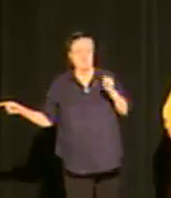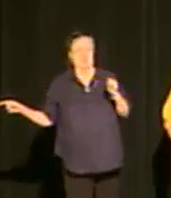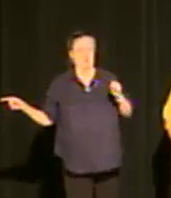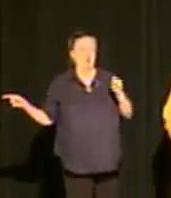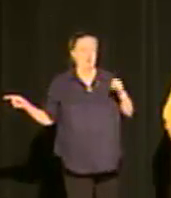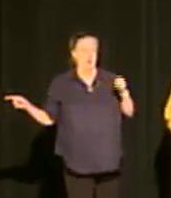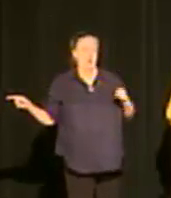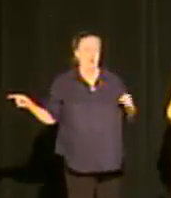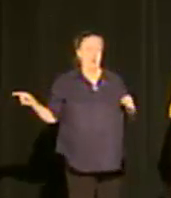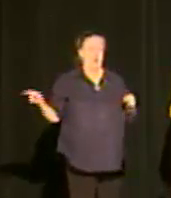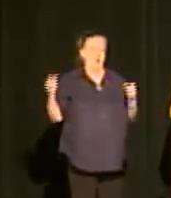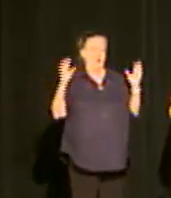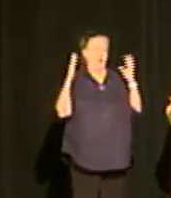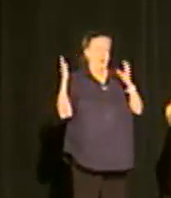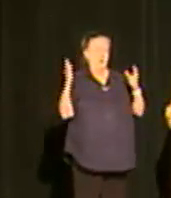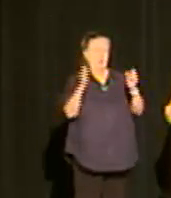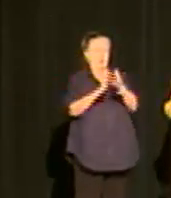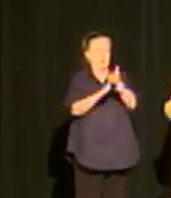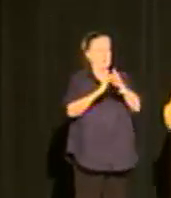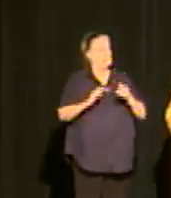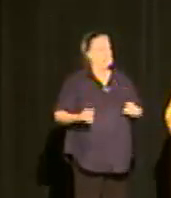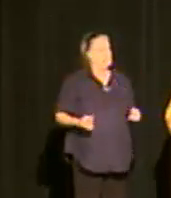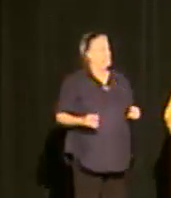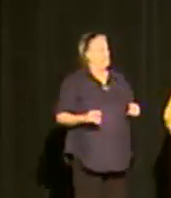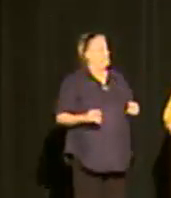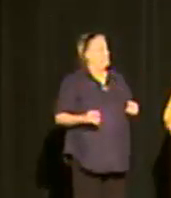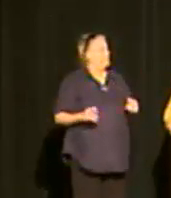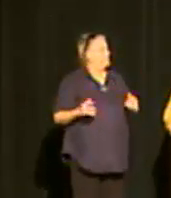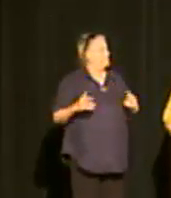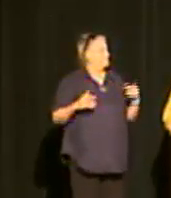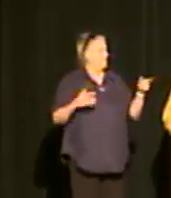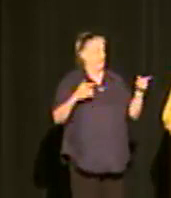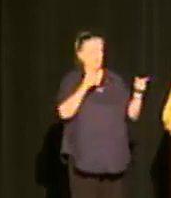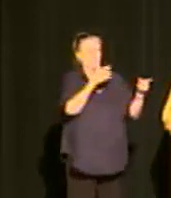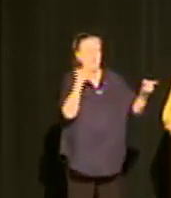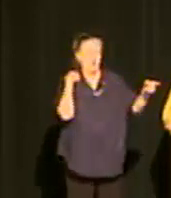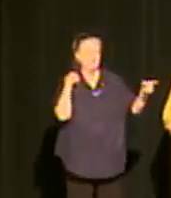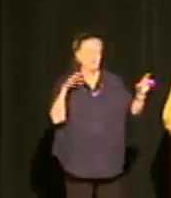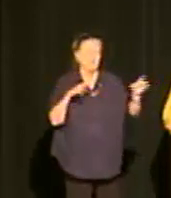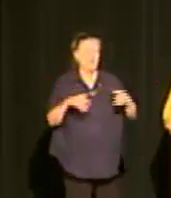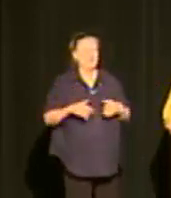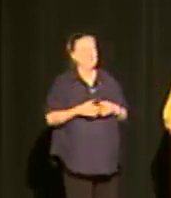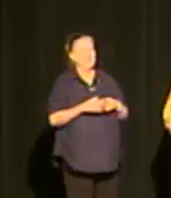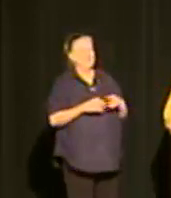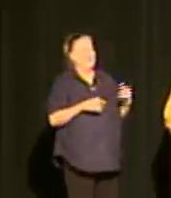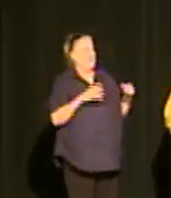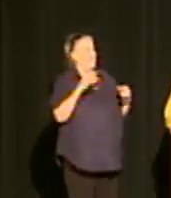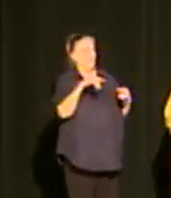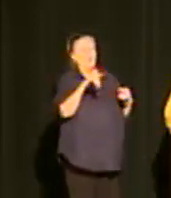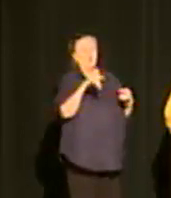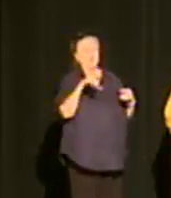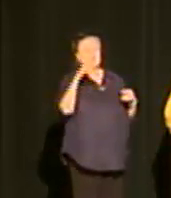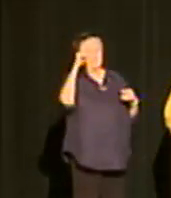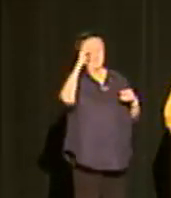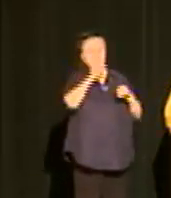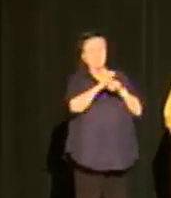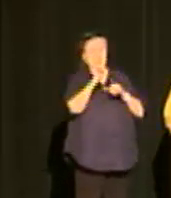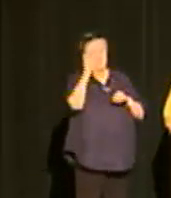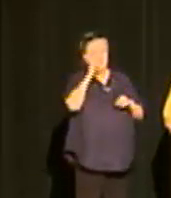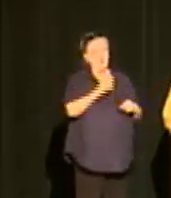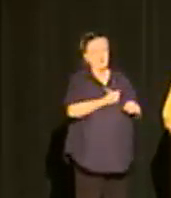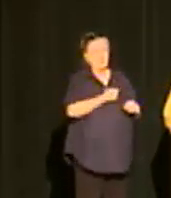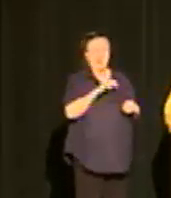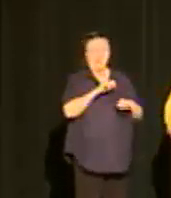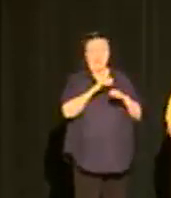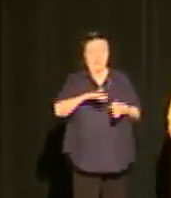So, I told my boss I'd get up here and take a bow because those guys that work for us on the